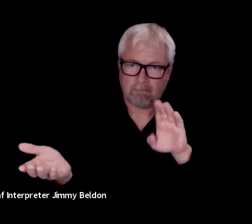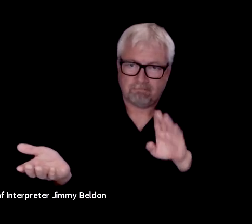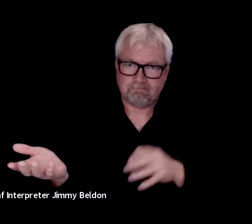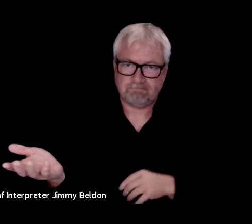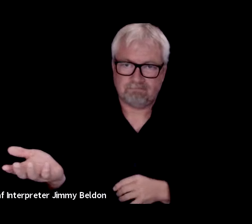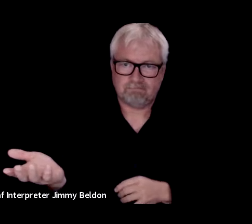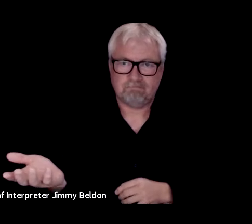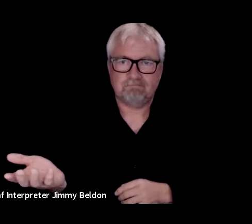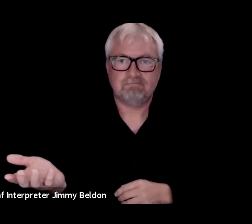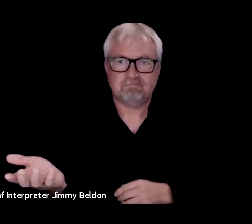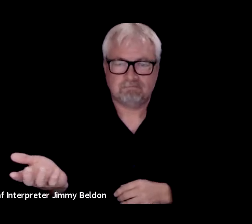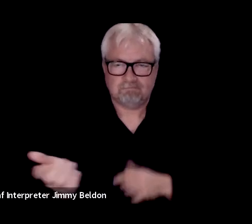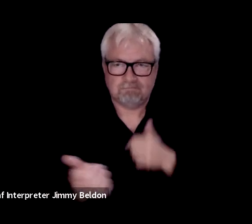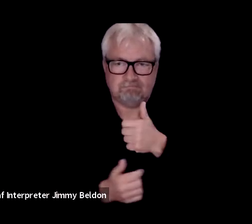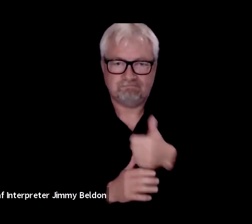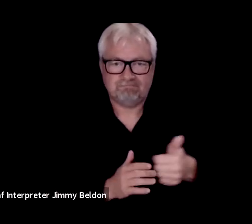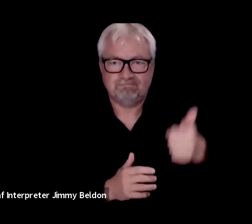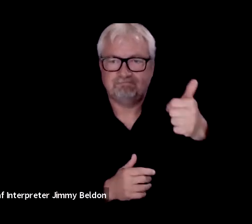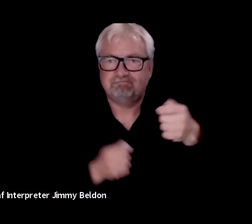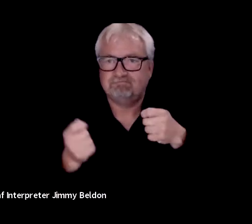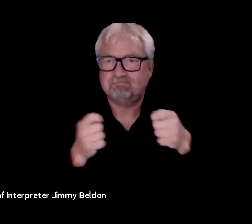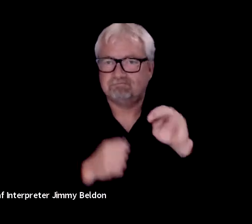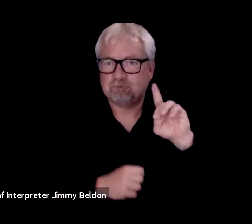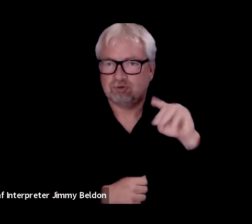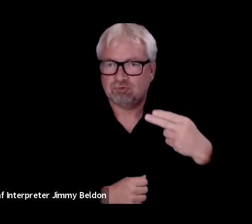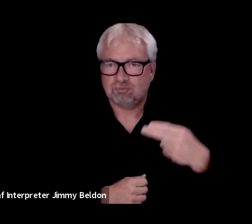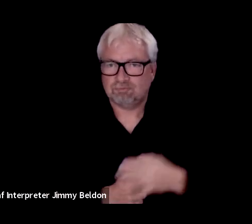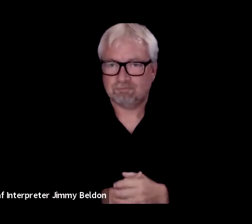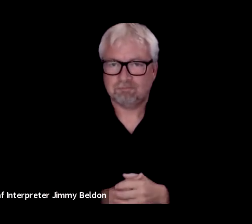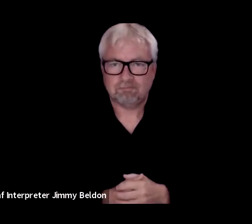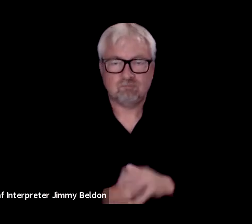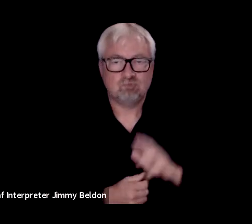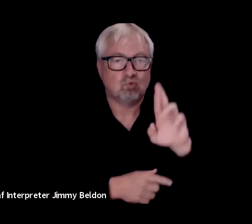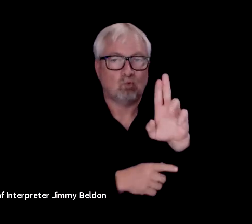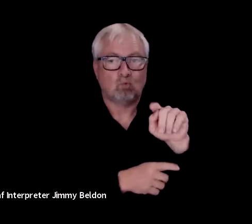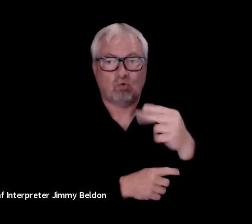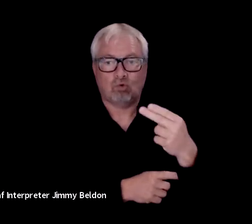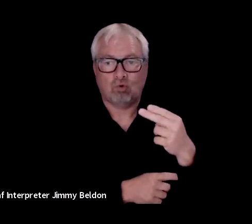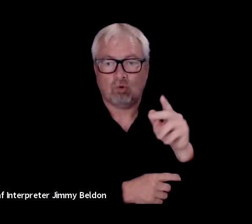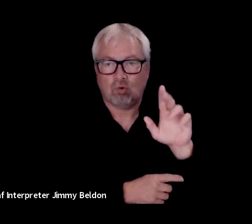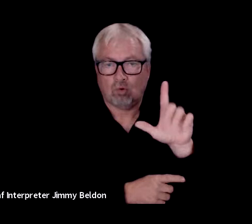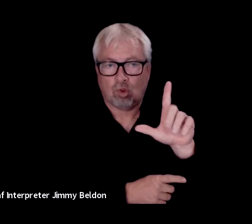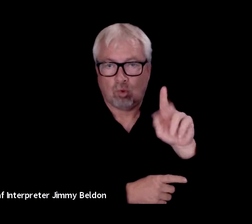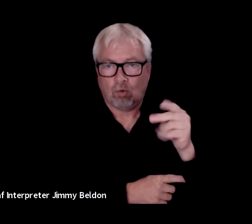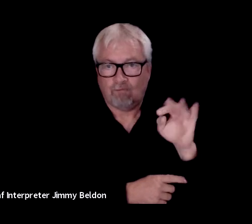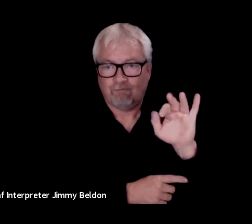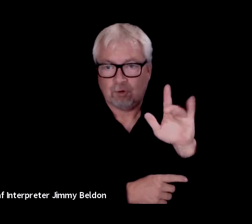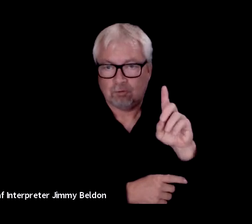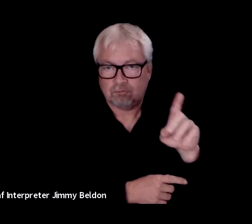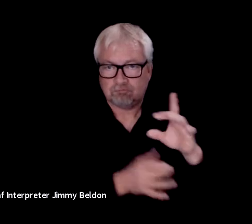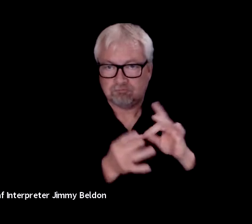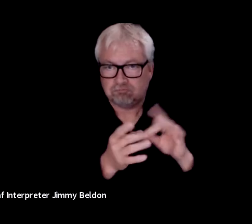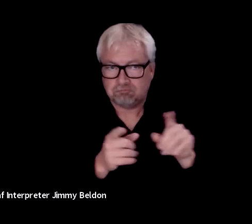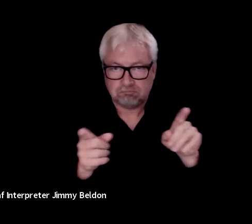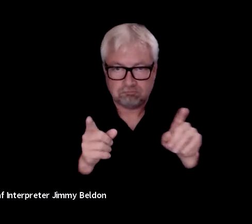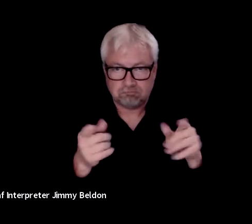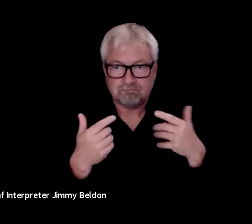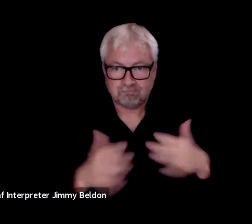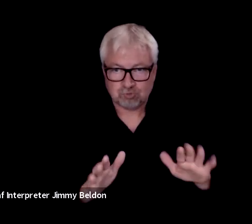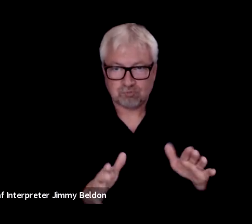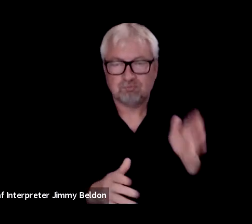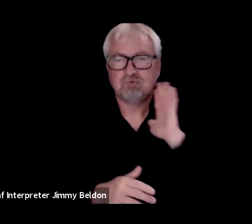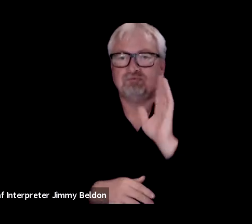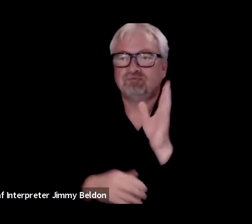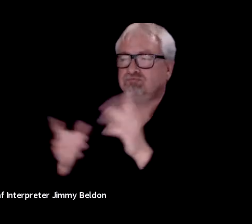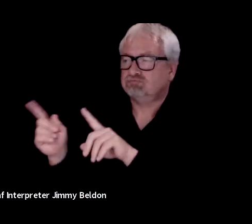Services Commissioner Tara Tomes on the line to help with questions. After their opening comments, we'll take questions from reporters on the line. With that, we'll now turn